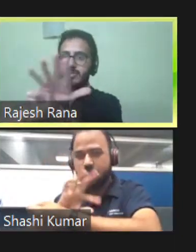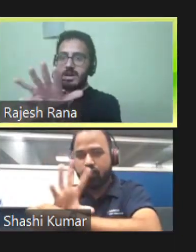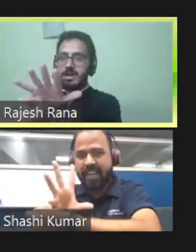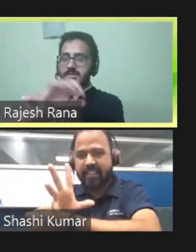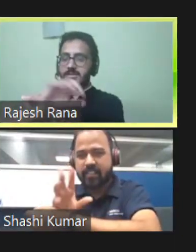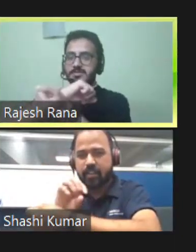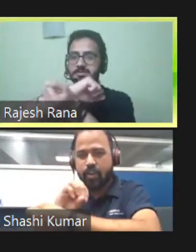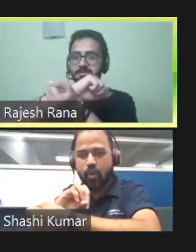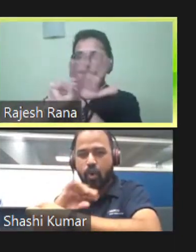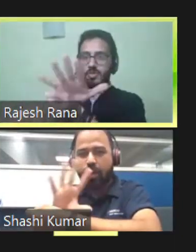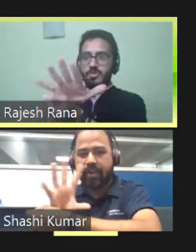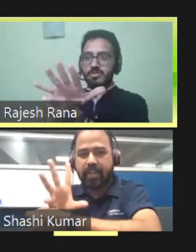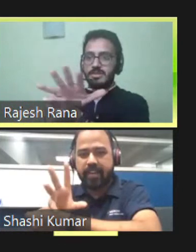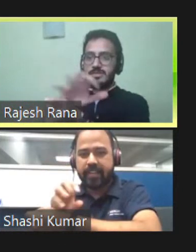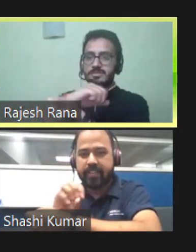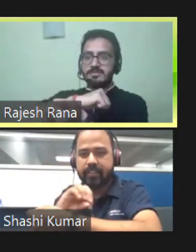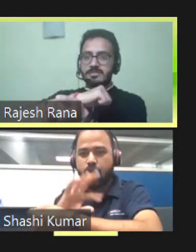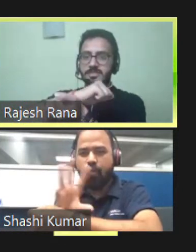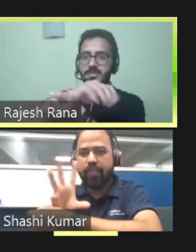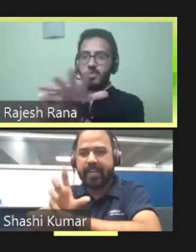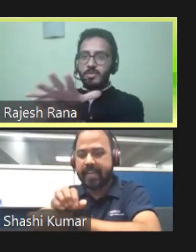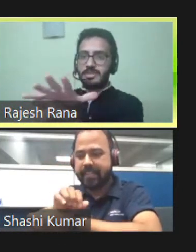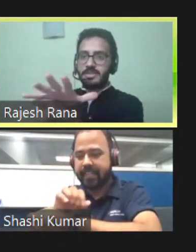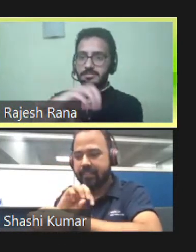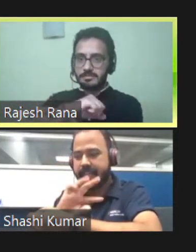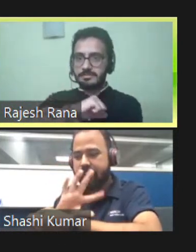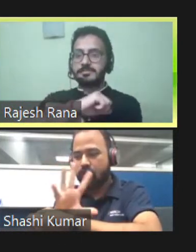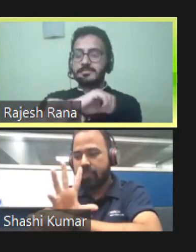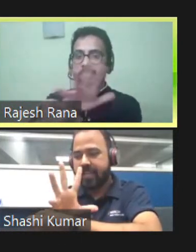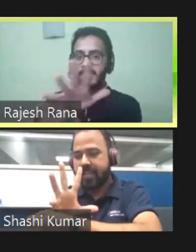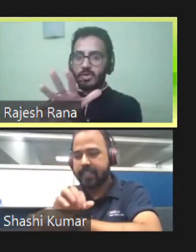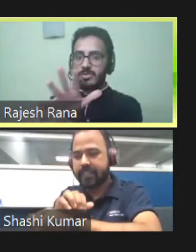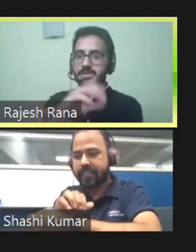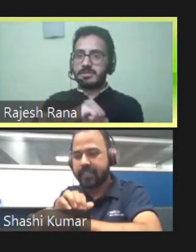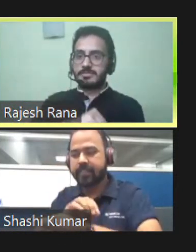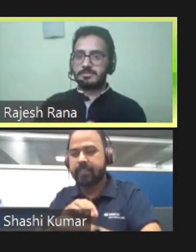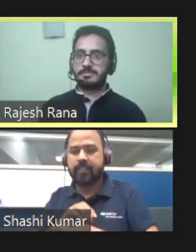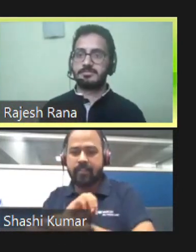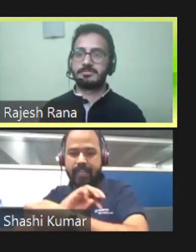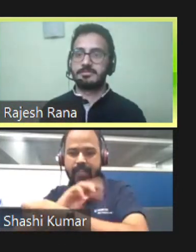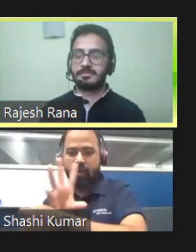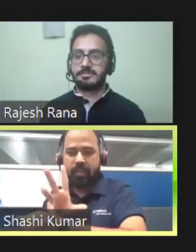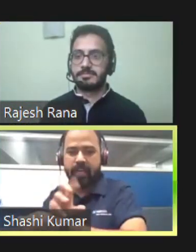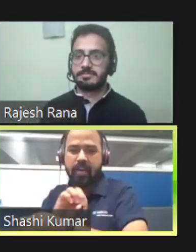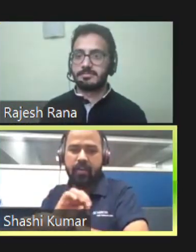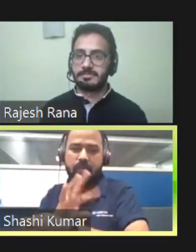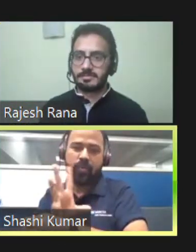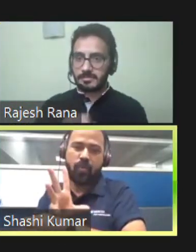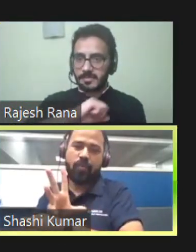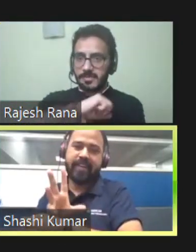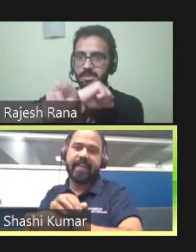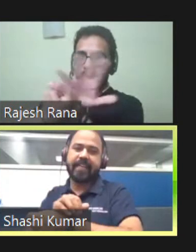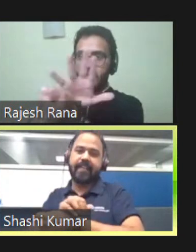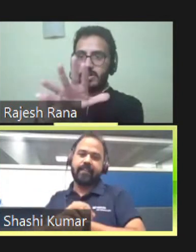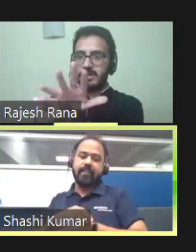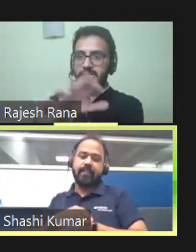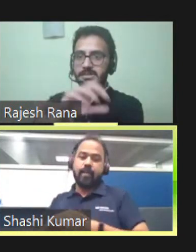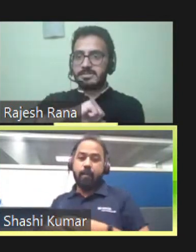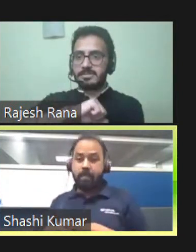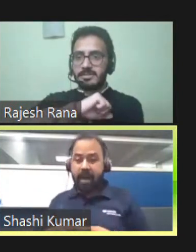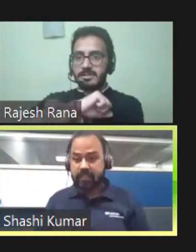like virus, coronavirus, COVID-19, right? COVID-19. right? Corona,